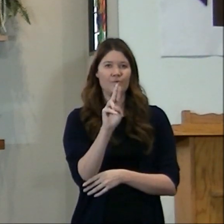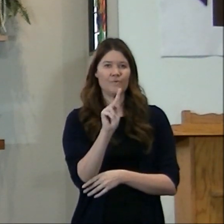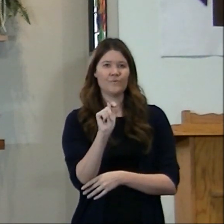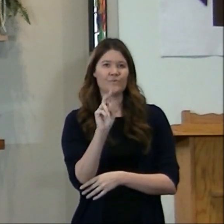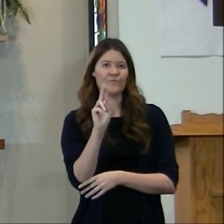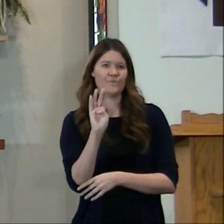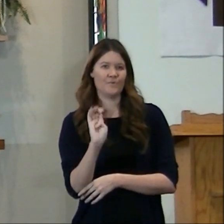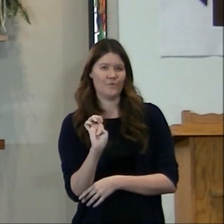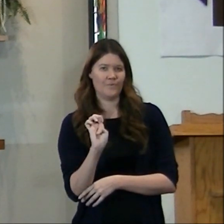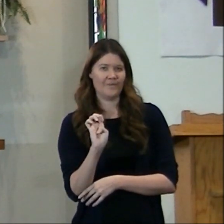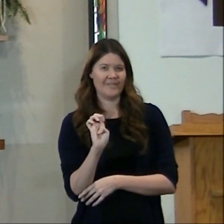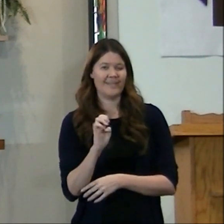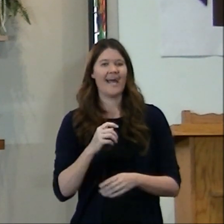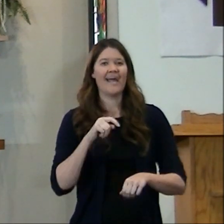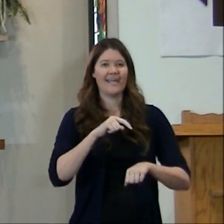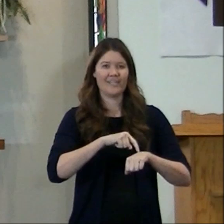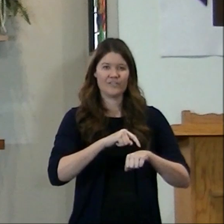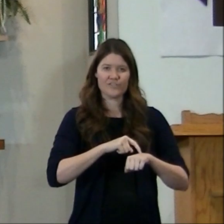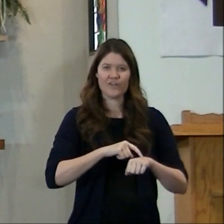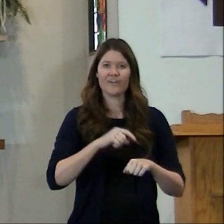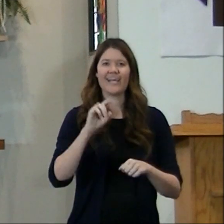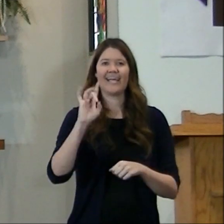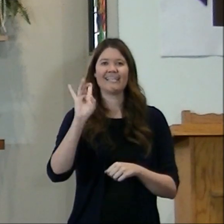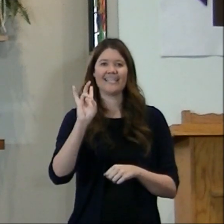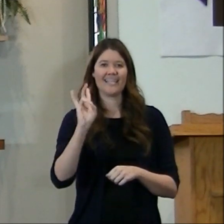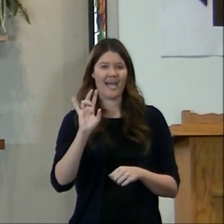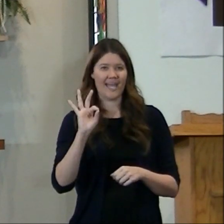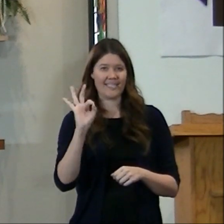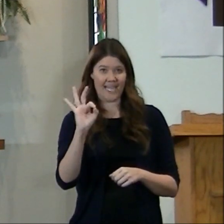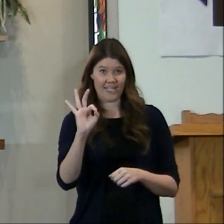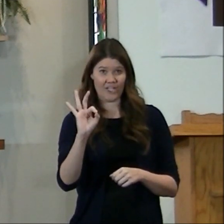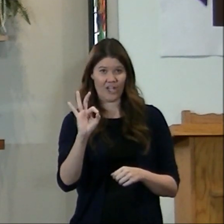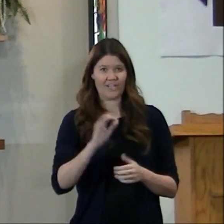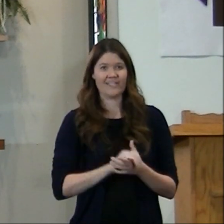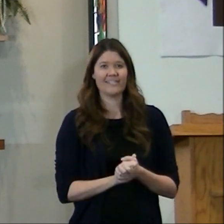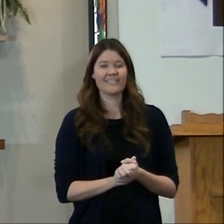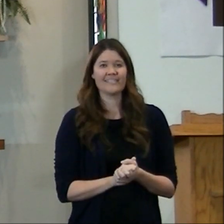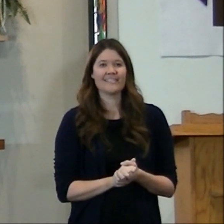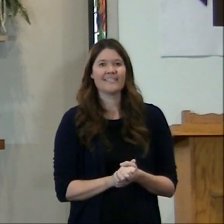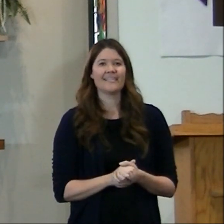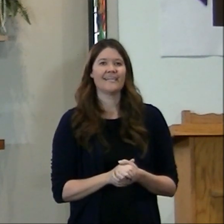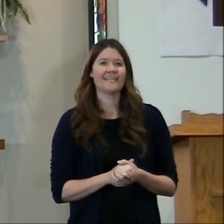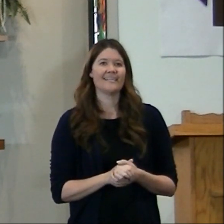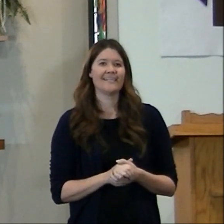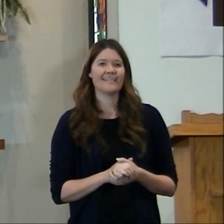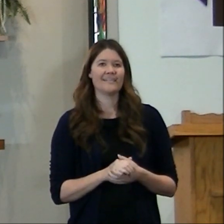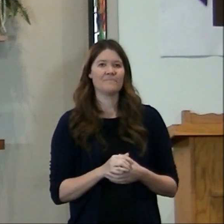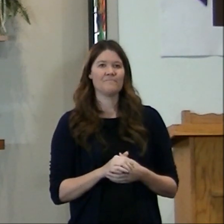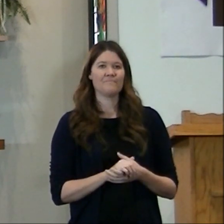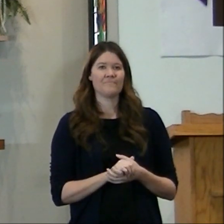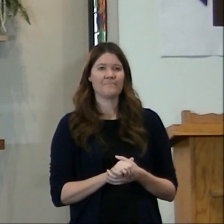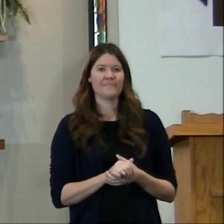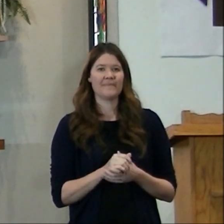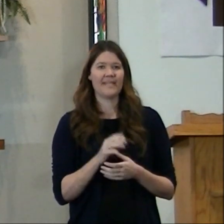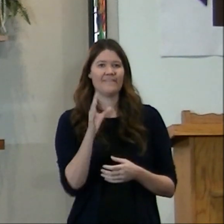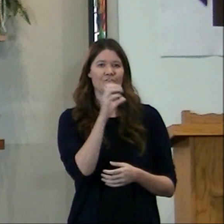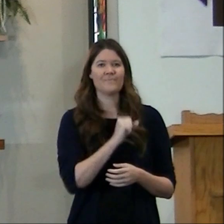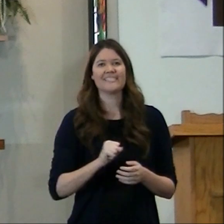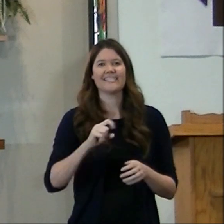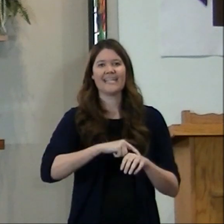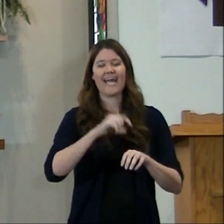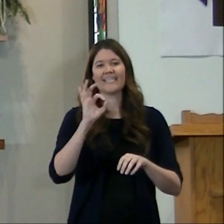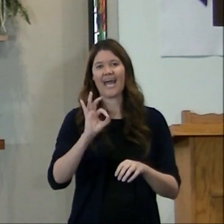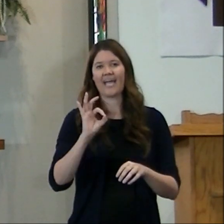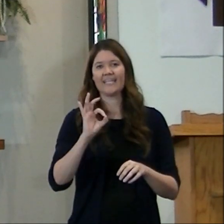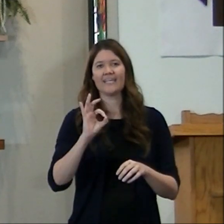to catch the service at 9 o'clock. And if you miss it at 9, it will be there for you to watch later on.